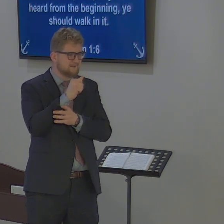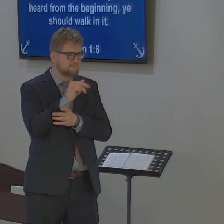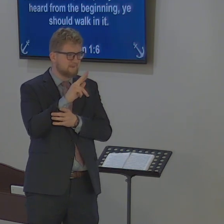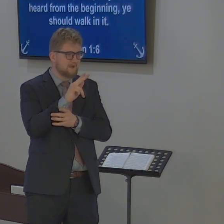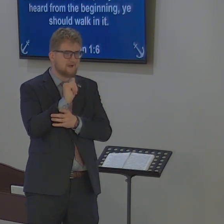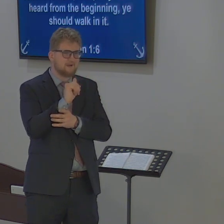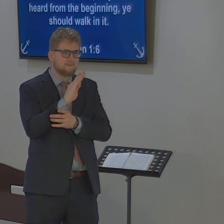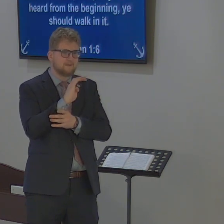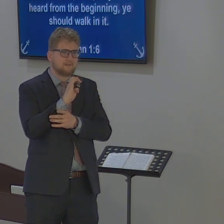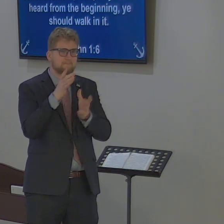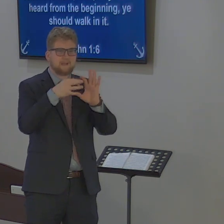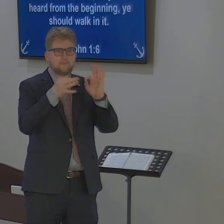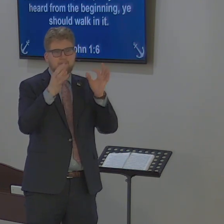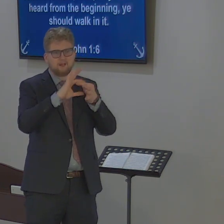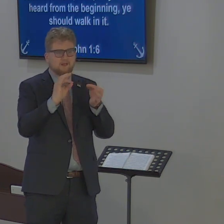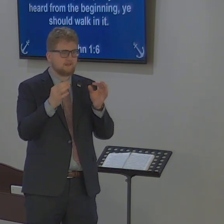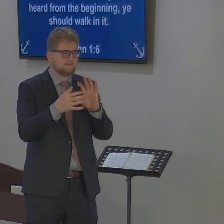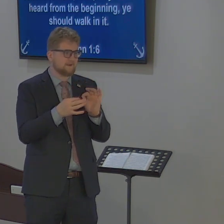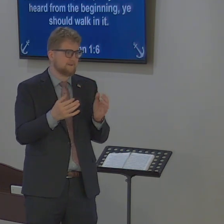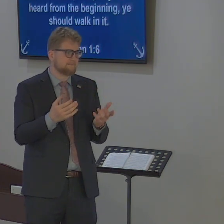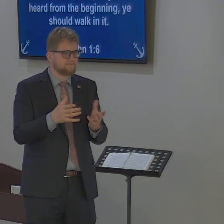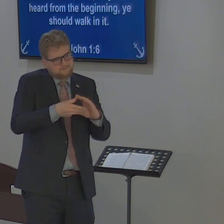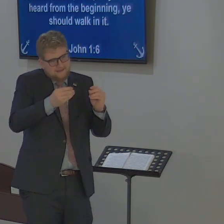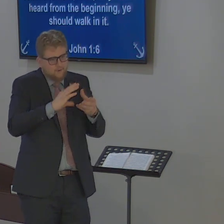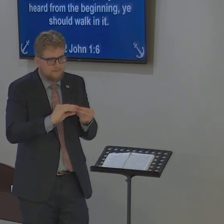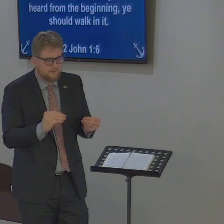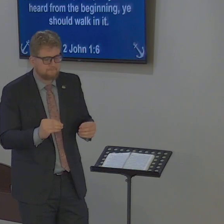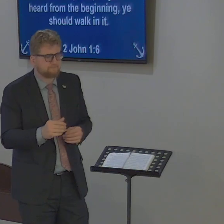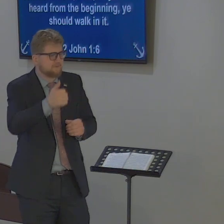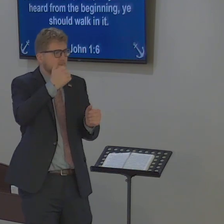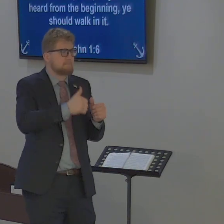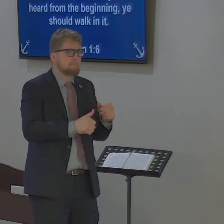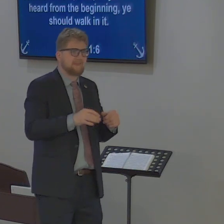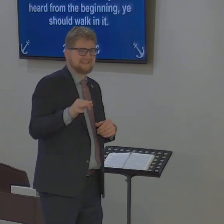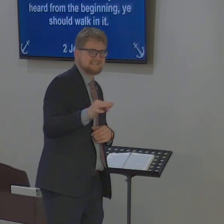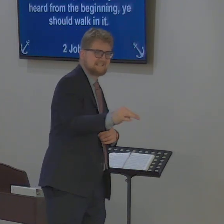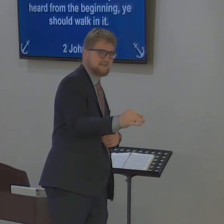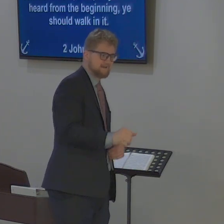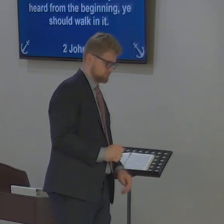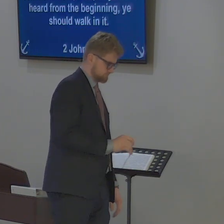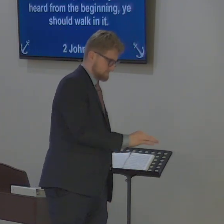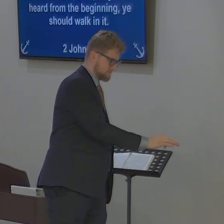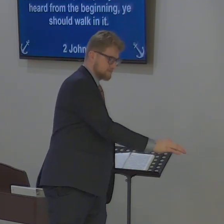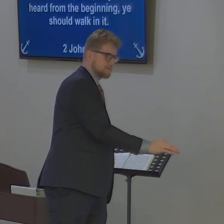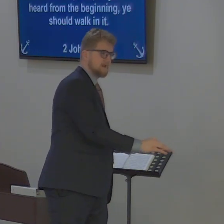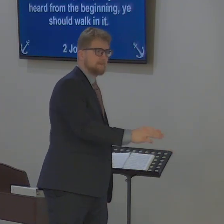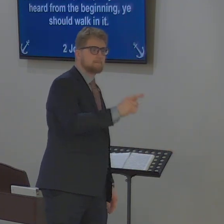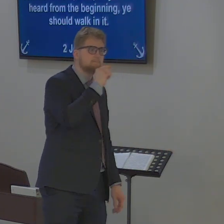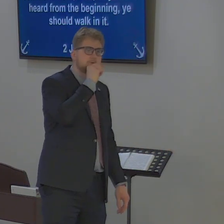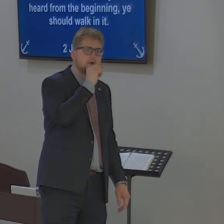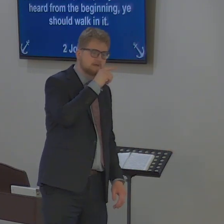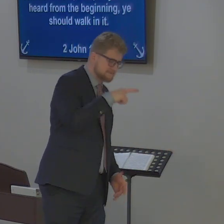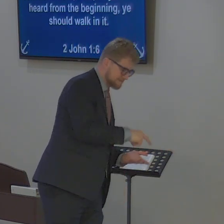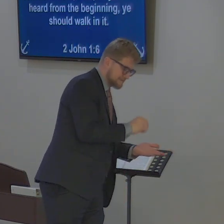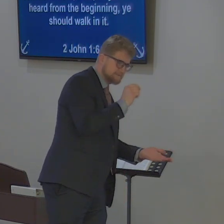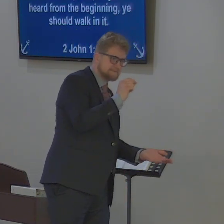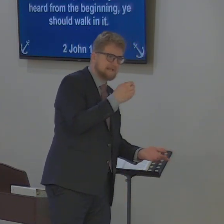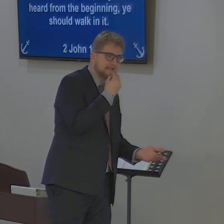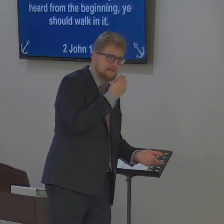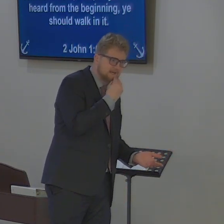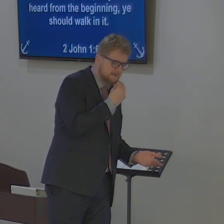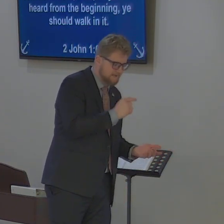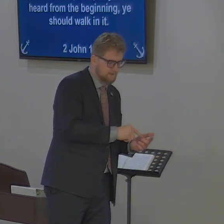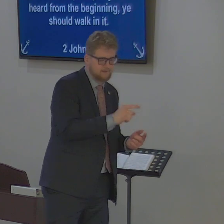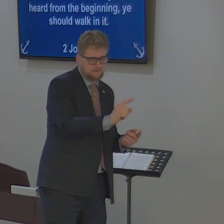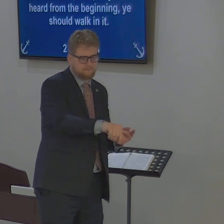third one, you have that the thorn grows up and the thorns and the cares of the world choke it out. That's